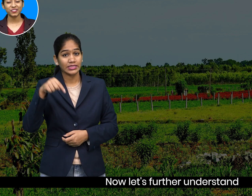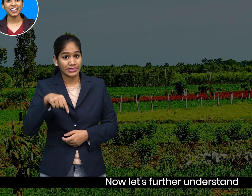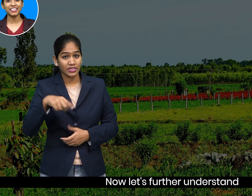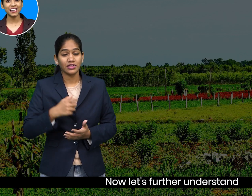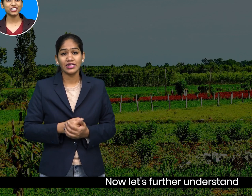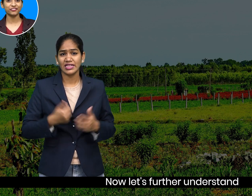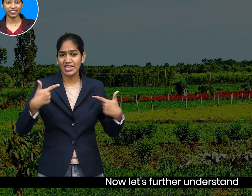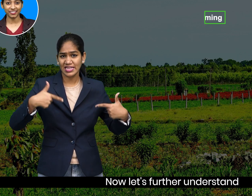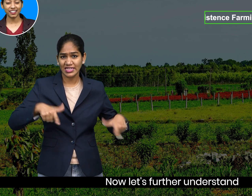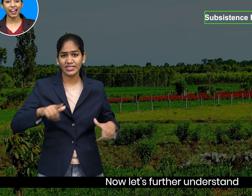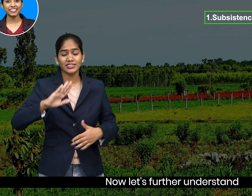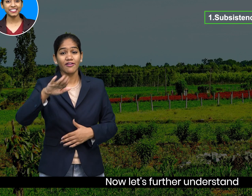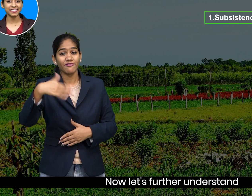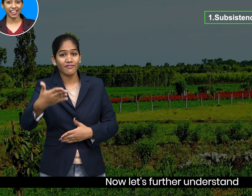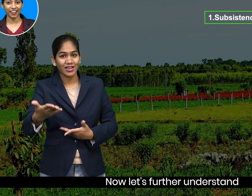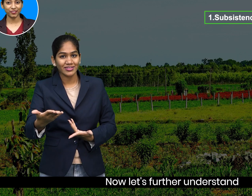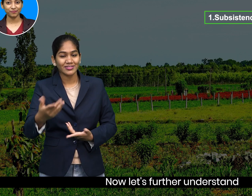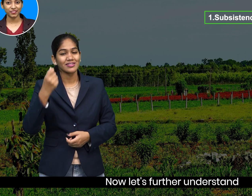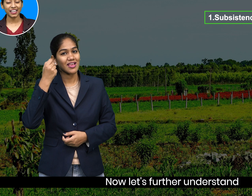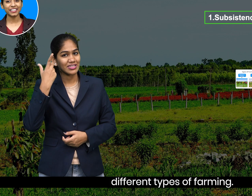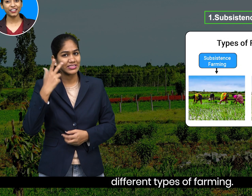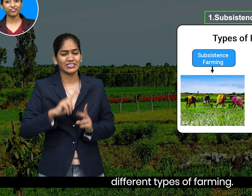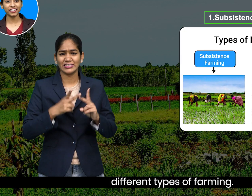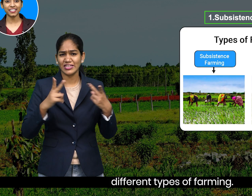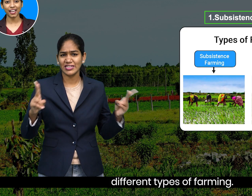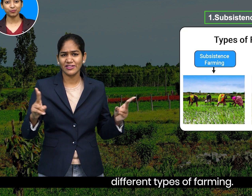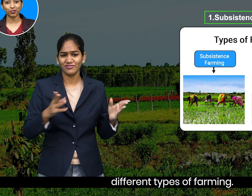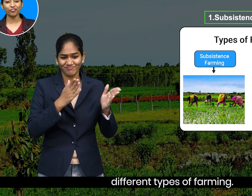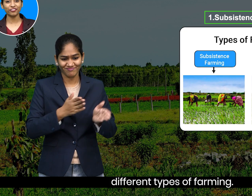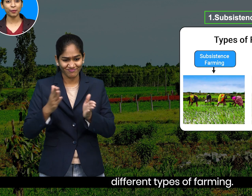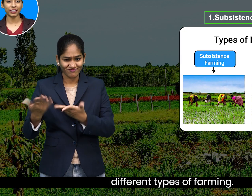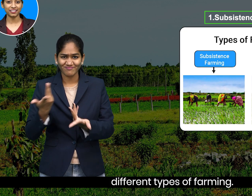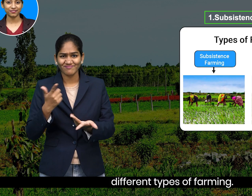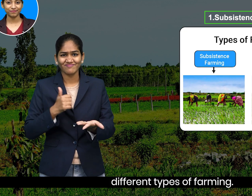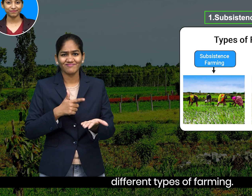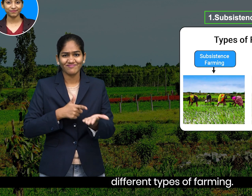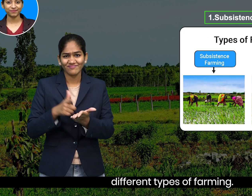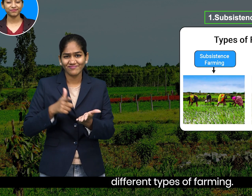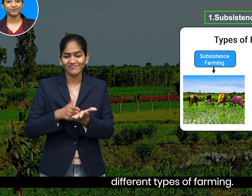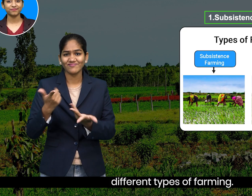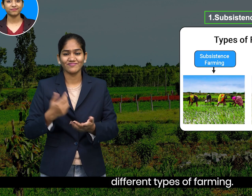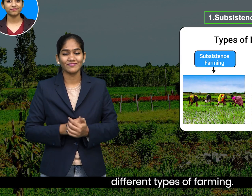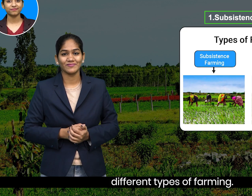Now, let's further understand different types of farming.